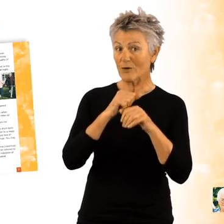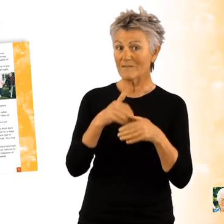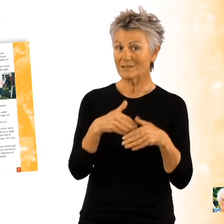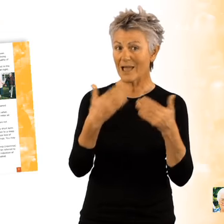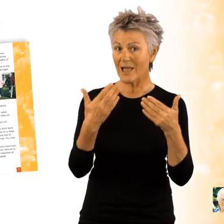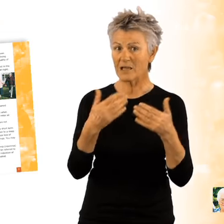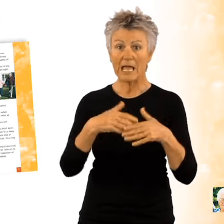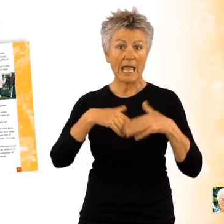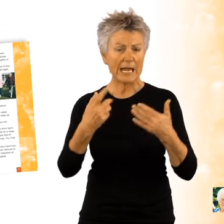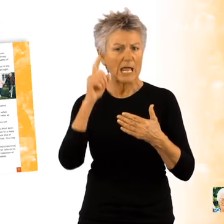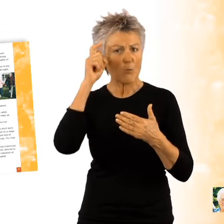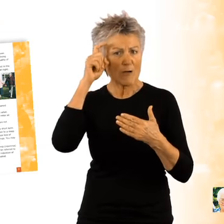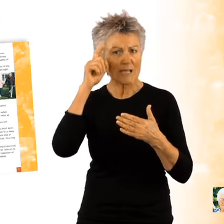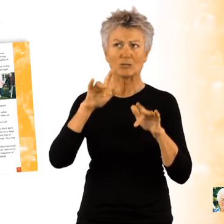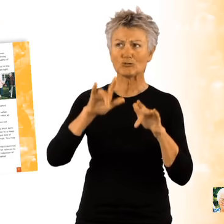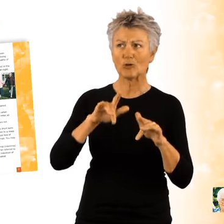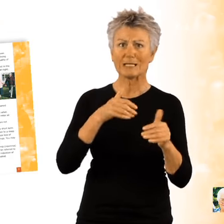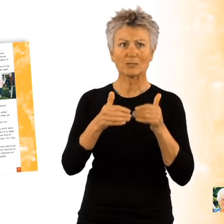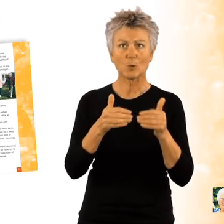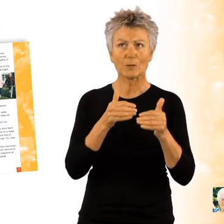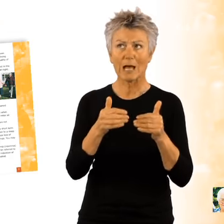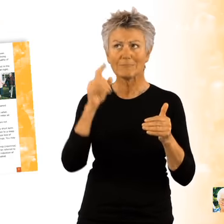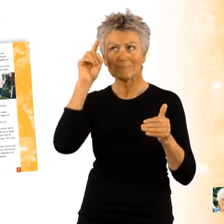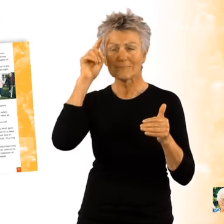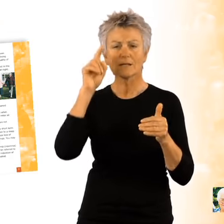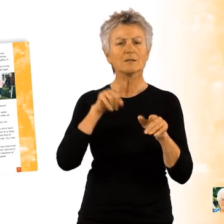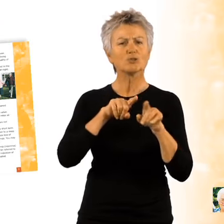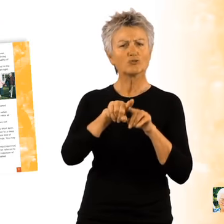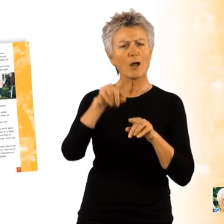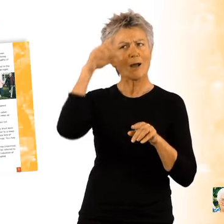Try to set aside cares and worries that haven't been dealt with during the day.